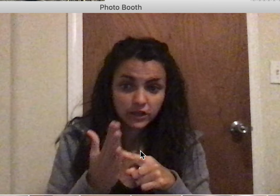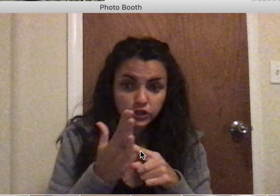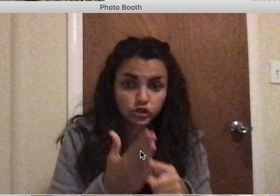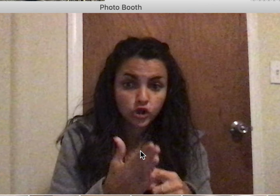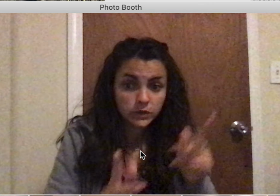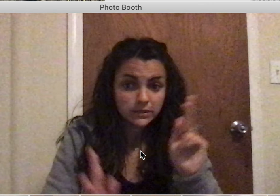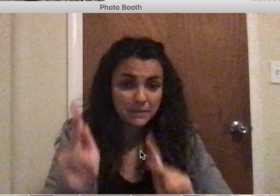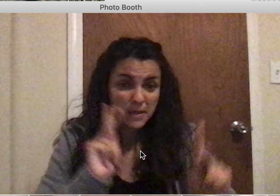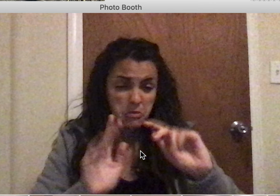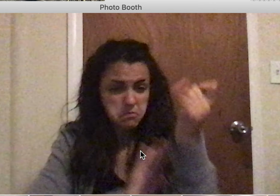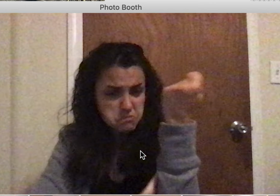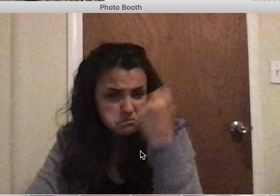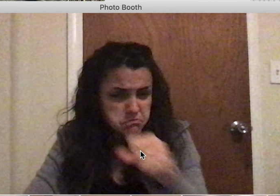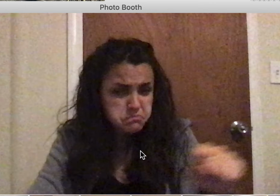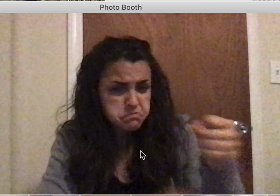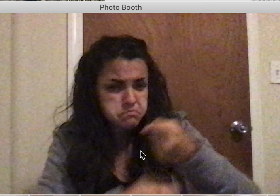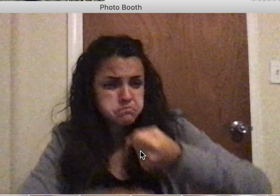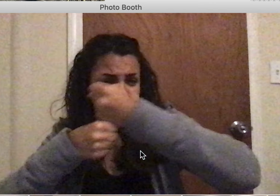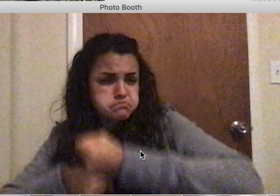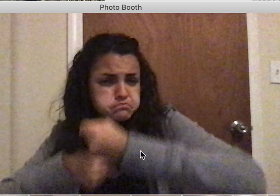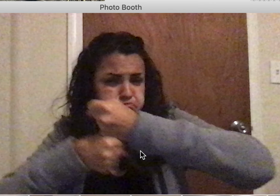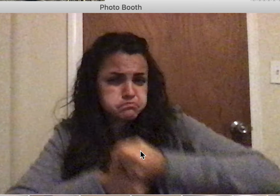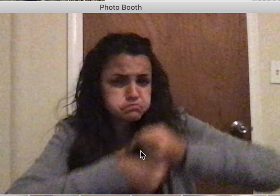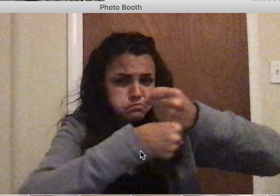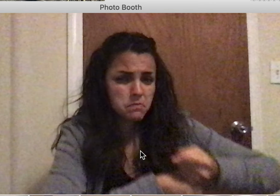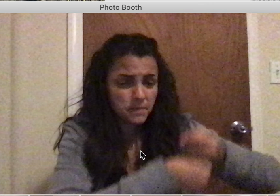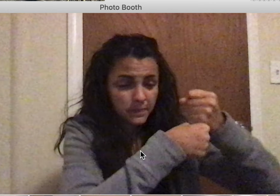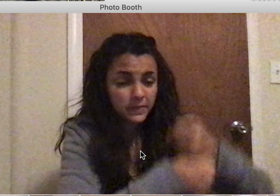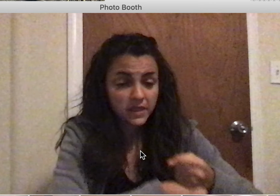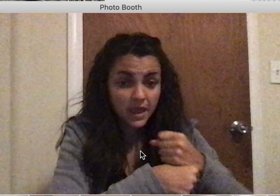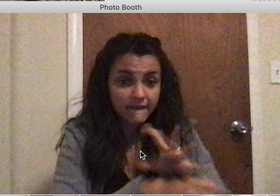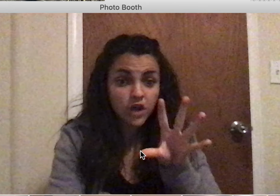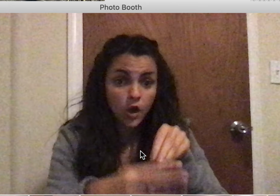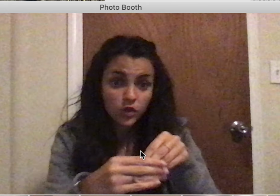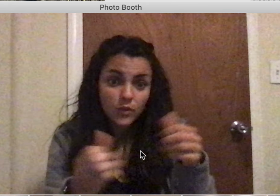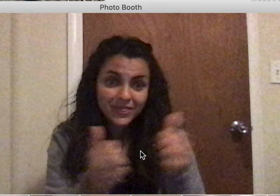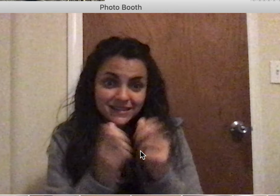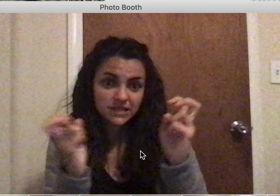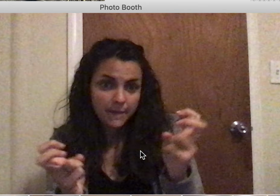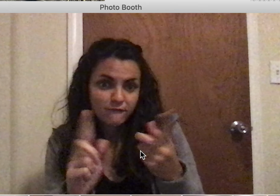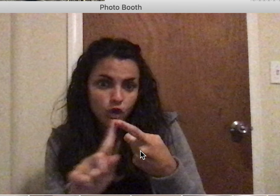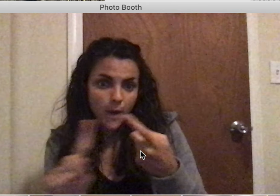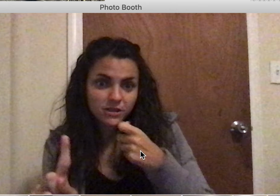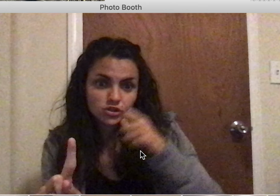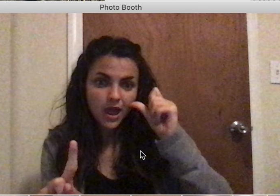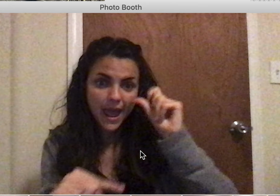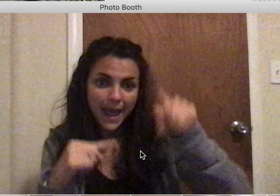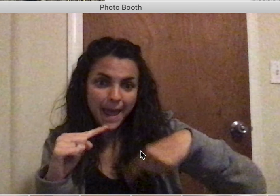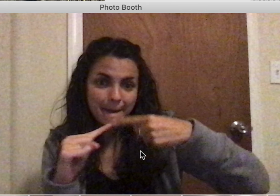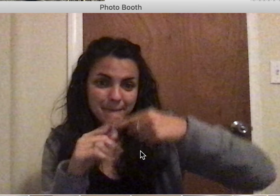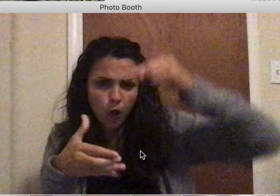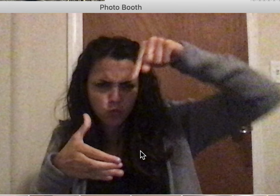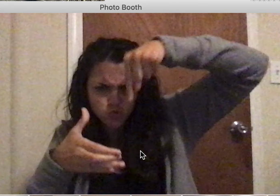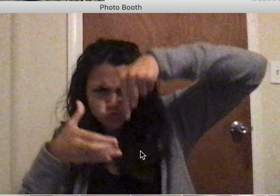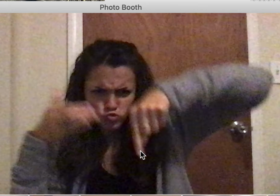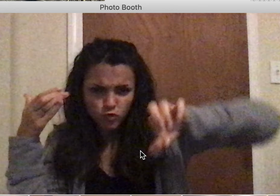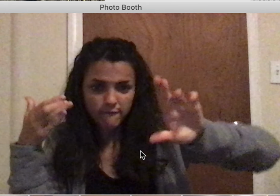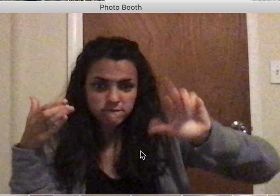Open and Case about fracking. So what exactly is an environmentalist? It's a person who's going to participate